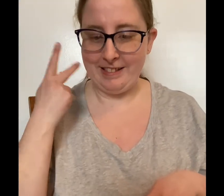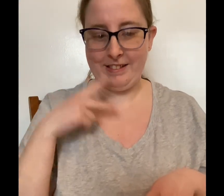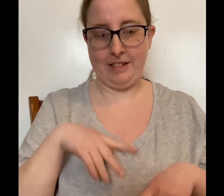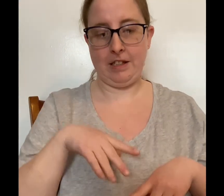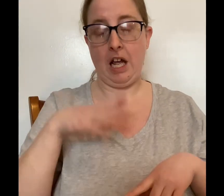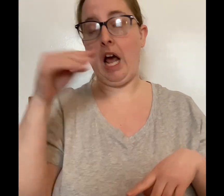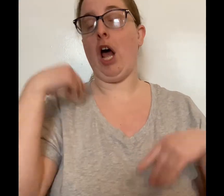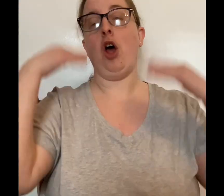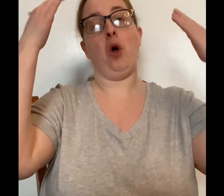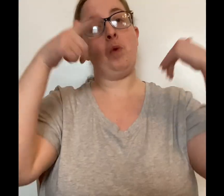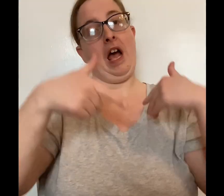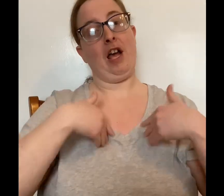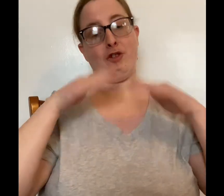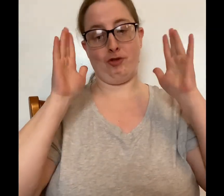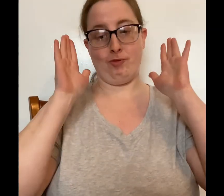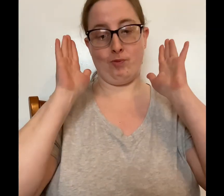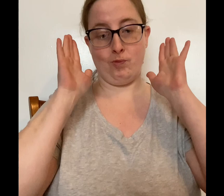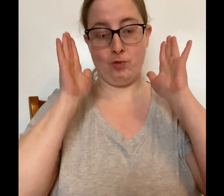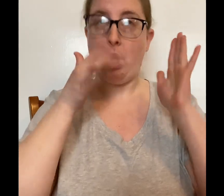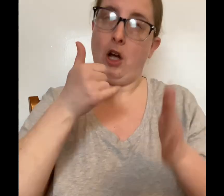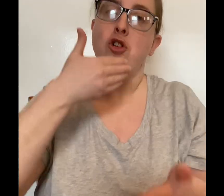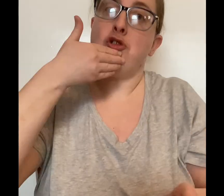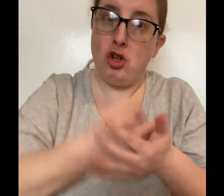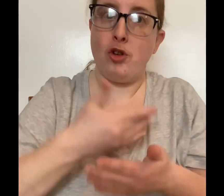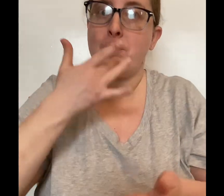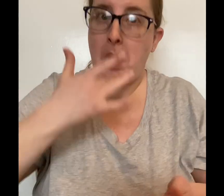continue to be amazing, inspirational person.